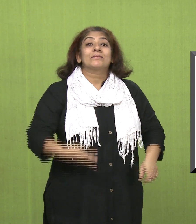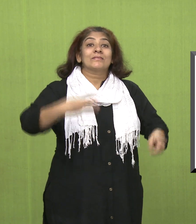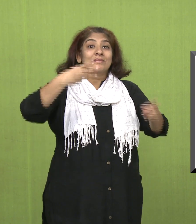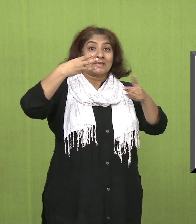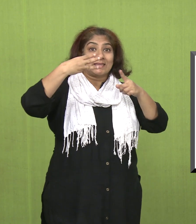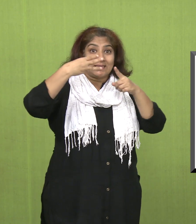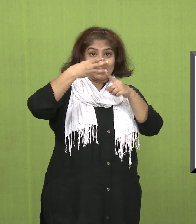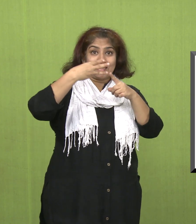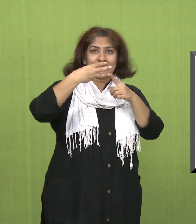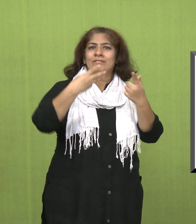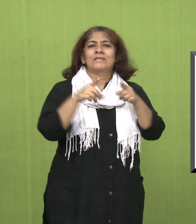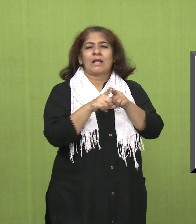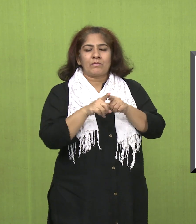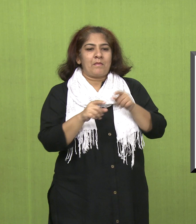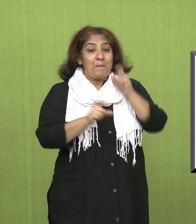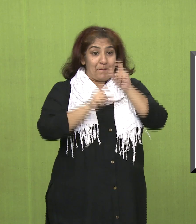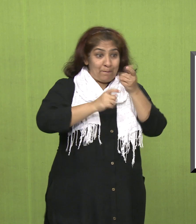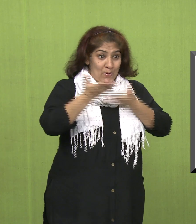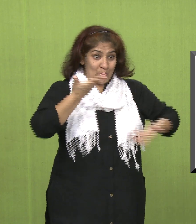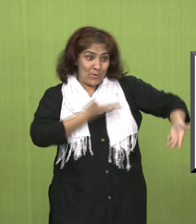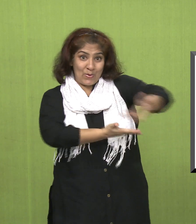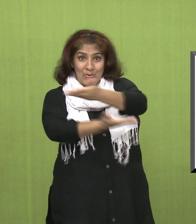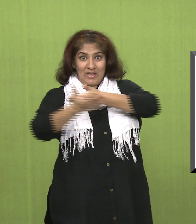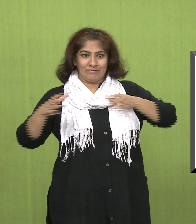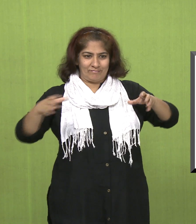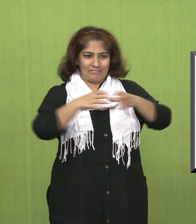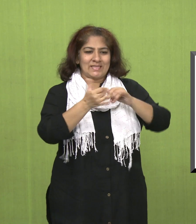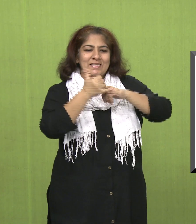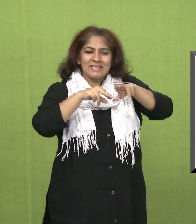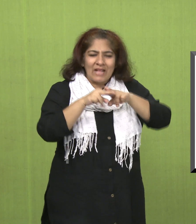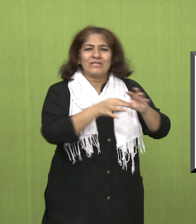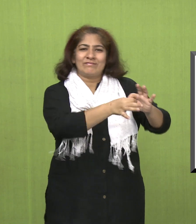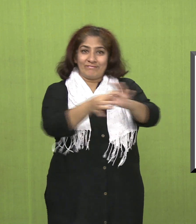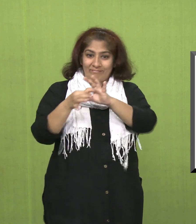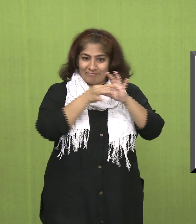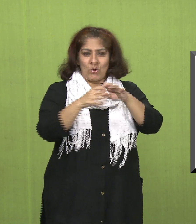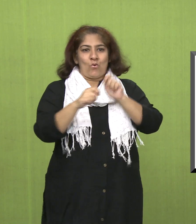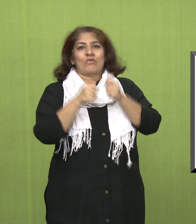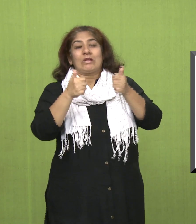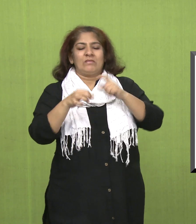working. The third point is, the people who are working with